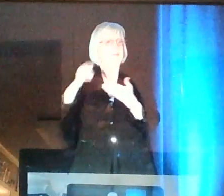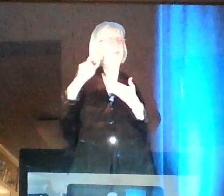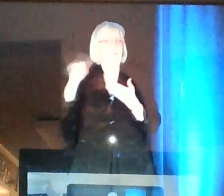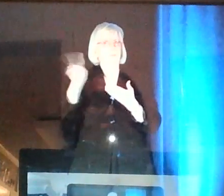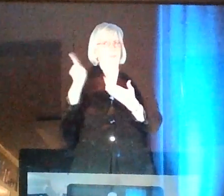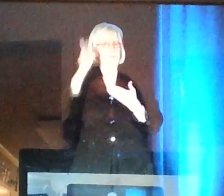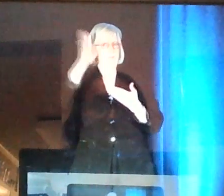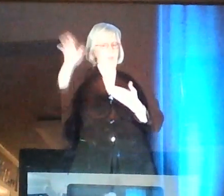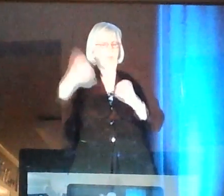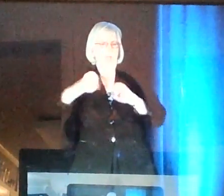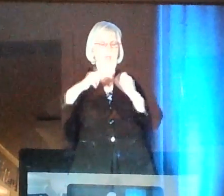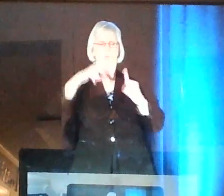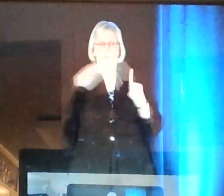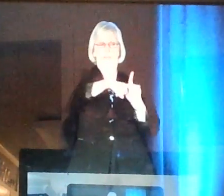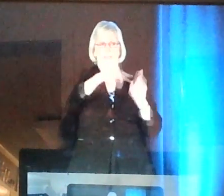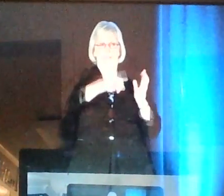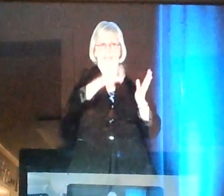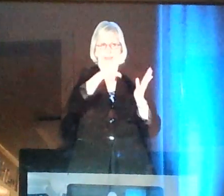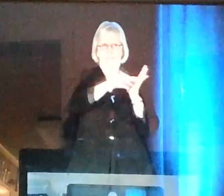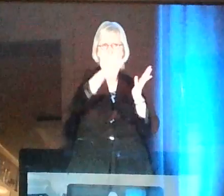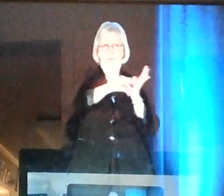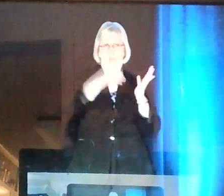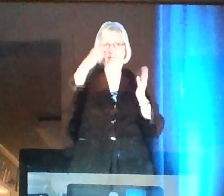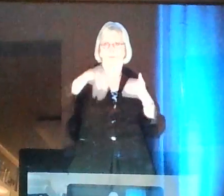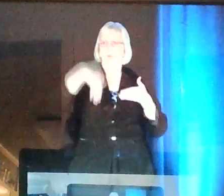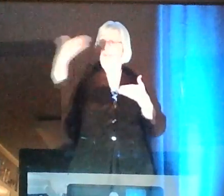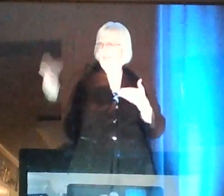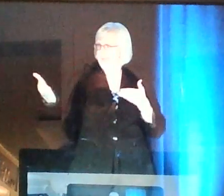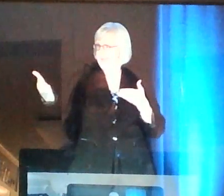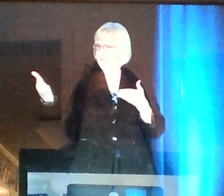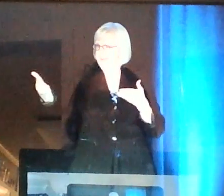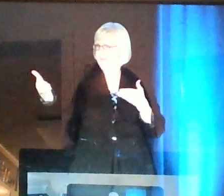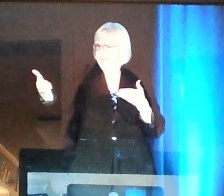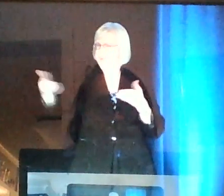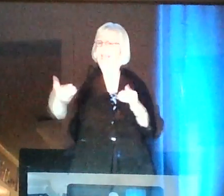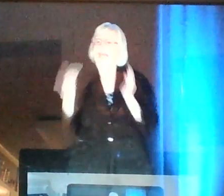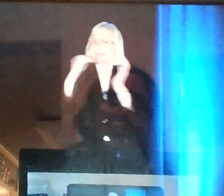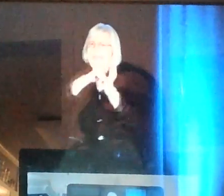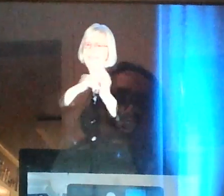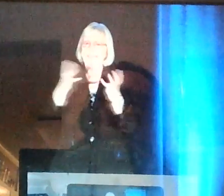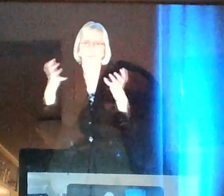what you want next, or how you apply it in the future.